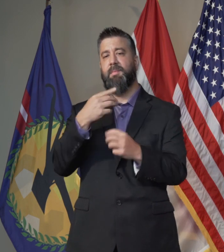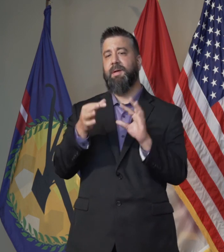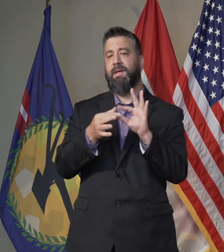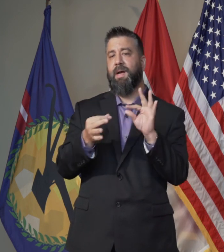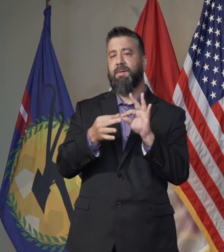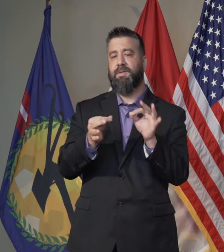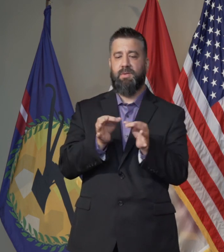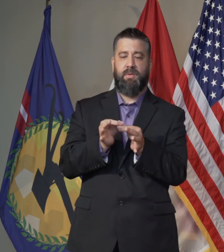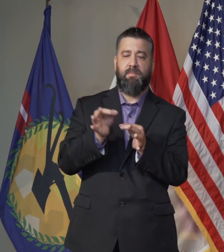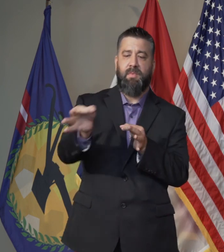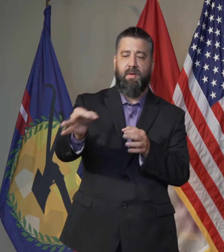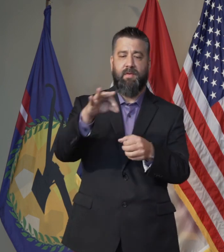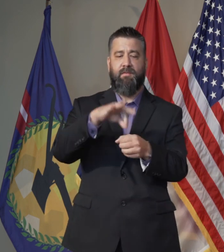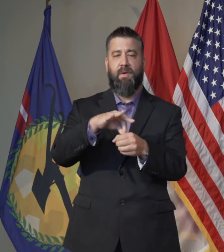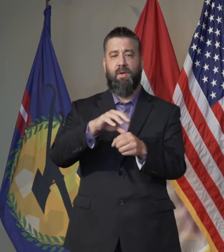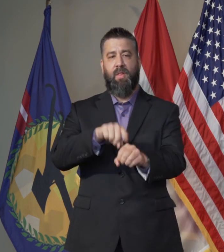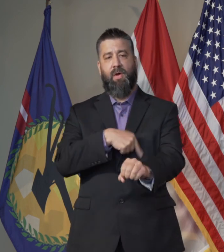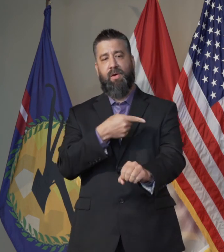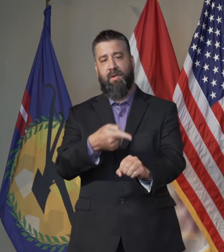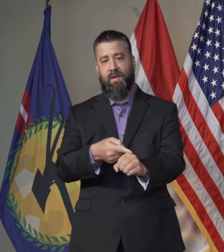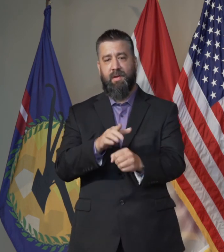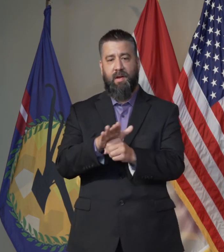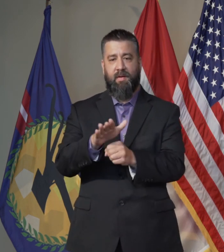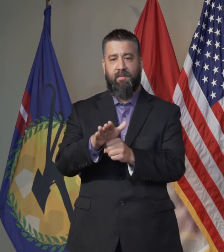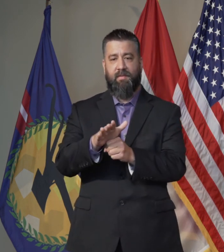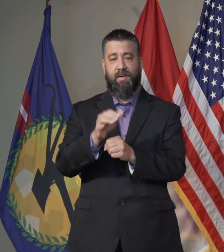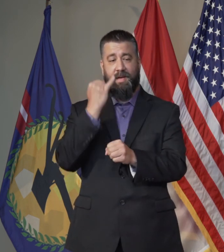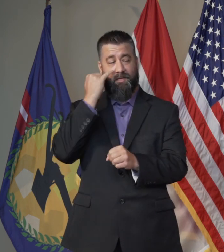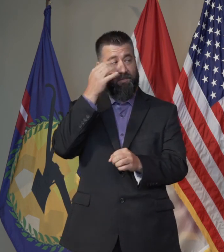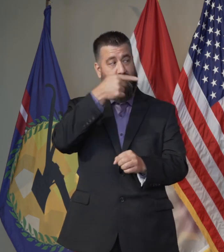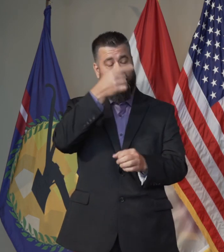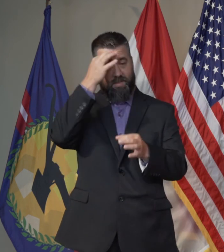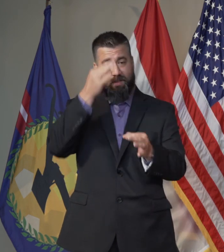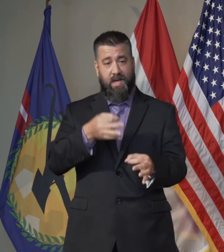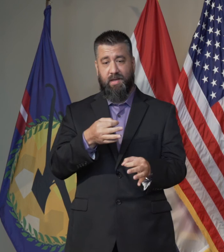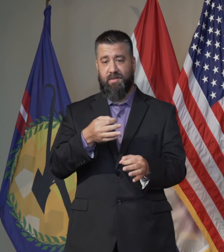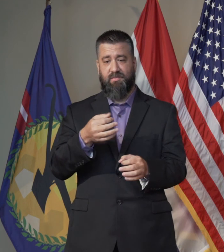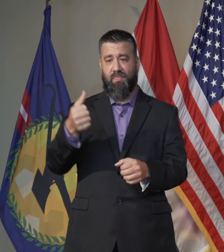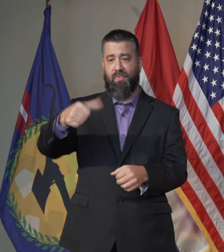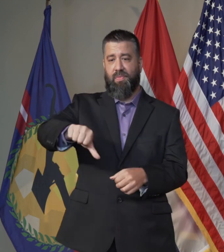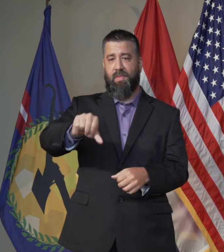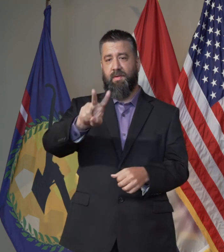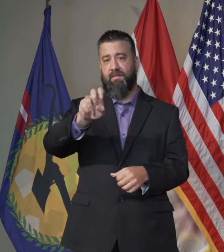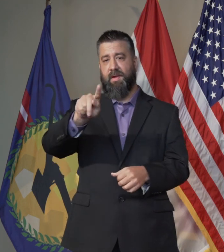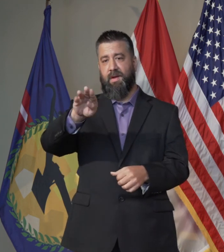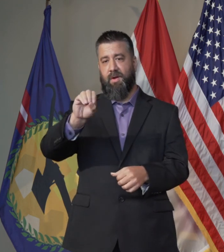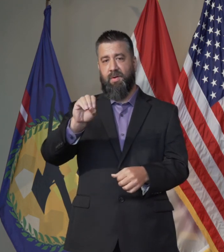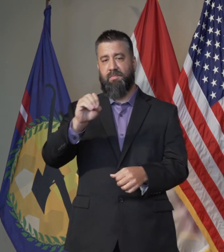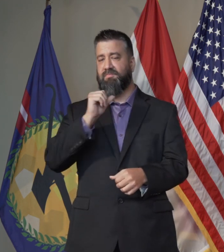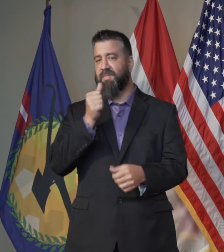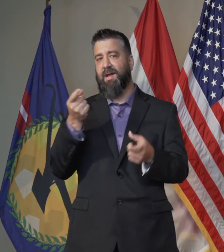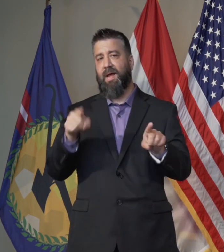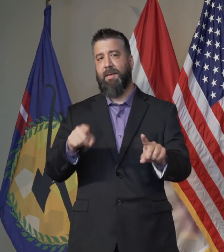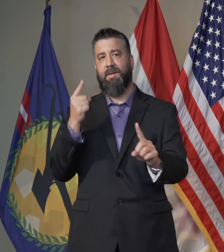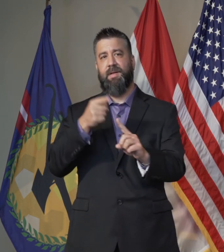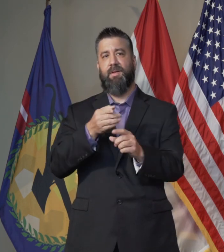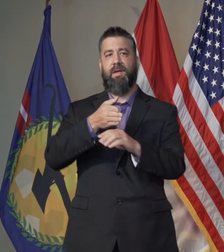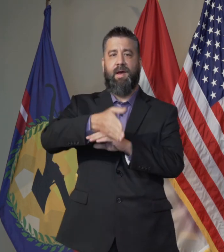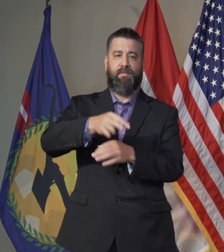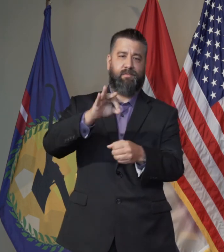to delay the vote long enough so that if you chose to veto the bills, it wouldn't come until after the election. How do you respond to